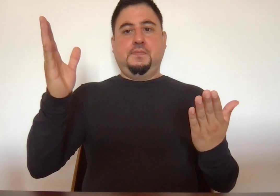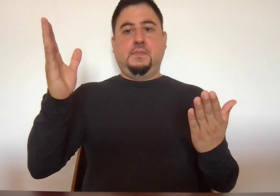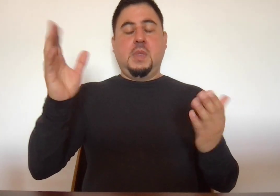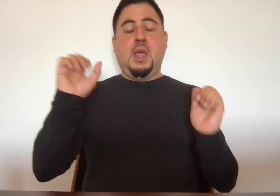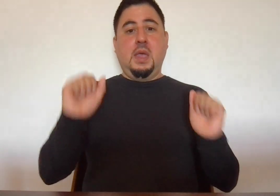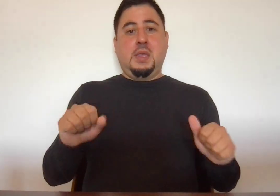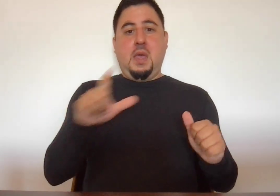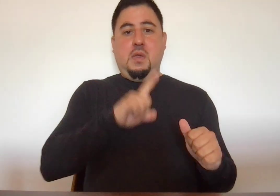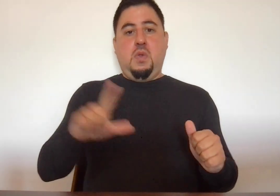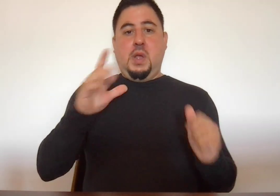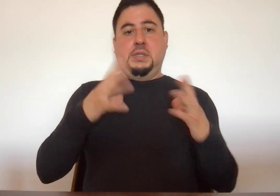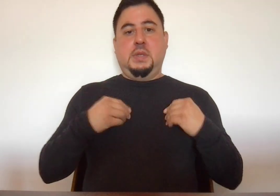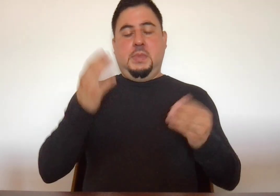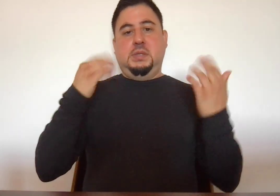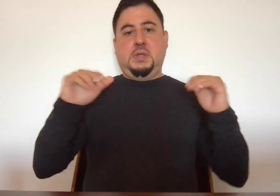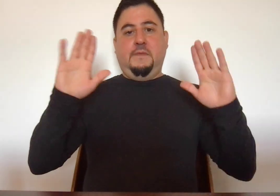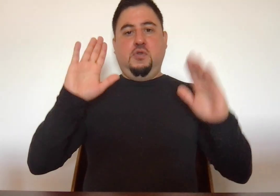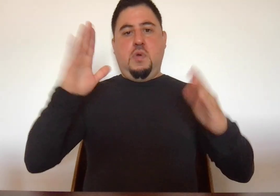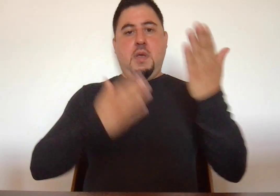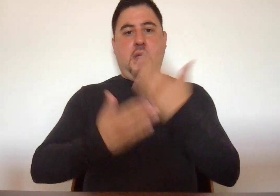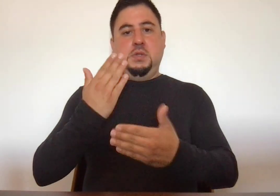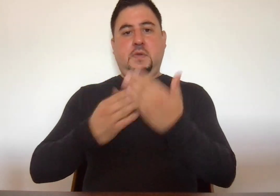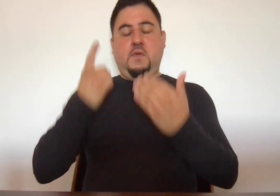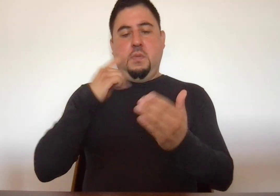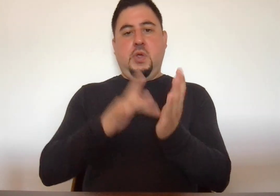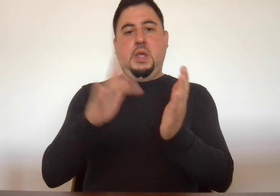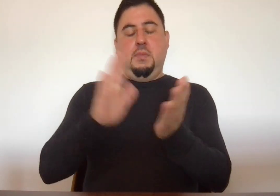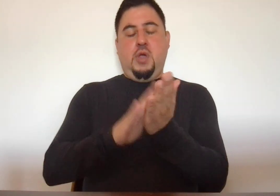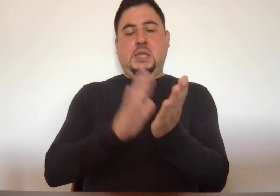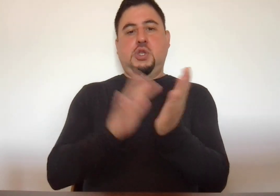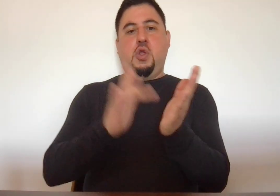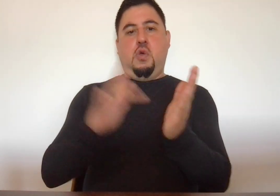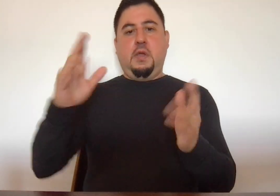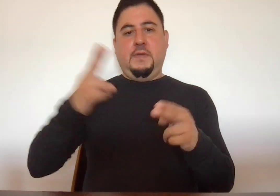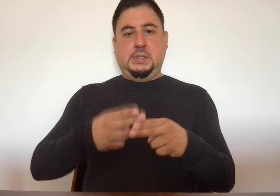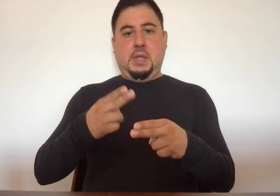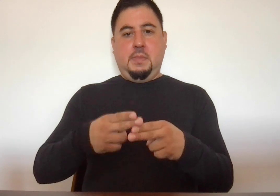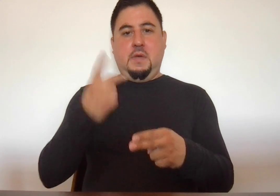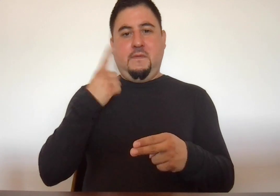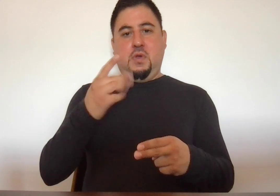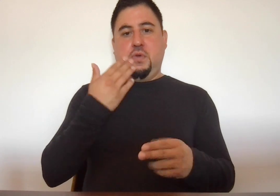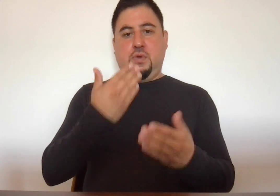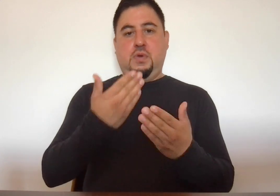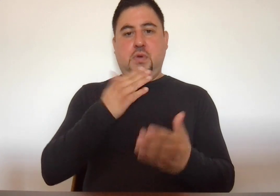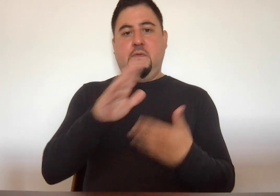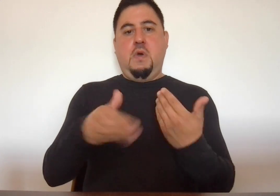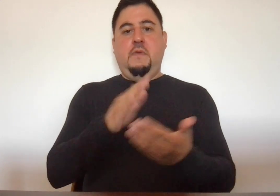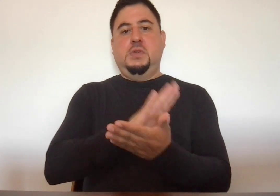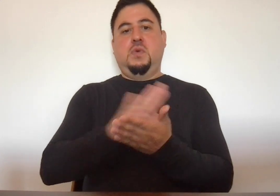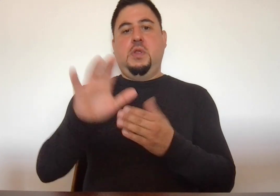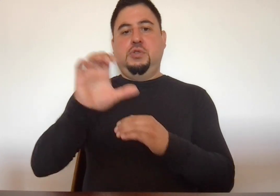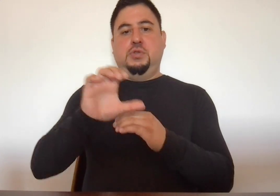Lord accept sacrifice at your hands for the praise and glory of his name, for our good and of all his holy church.